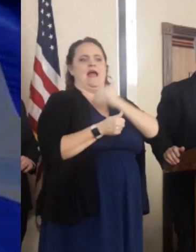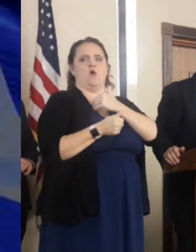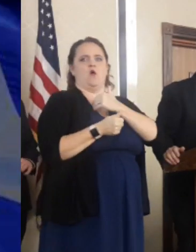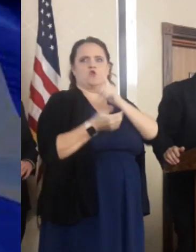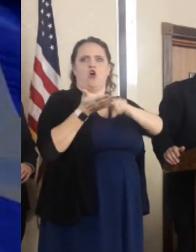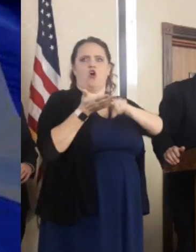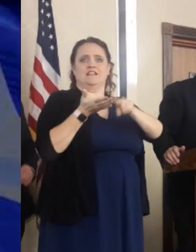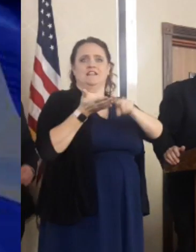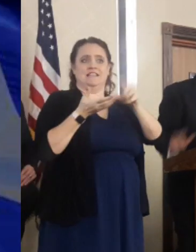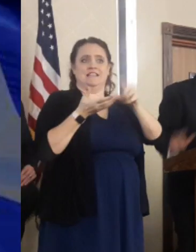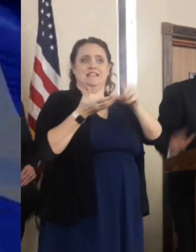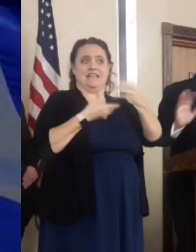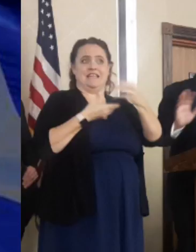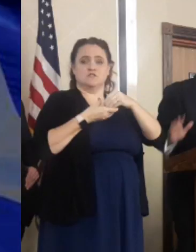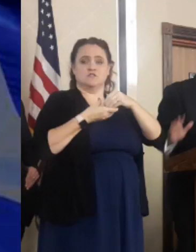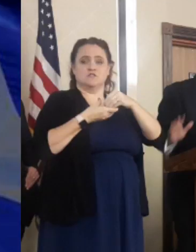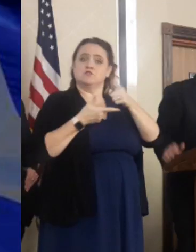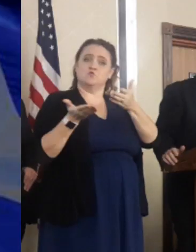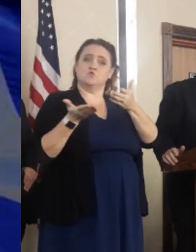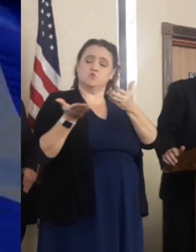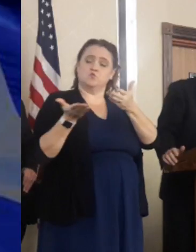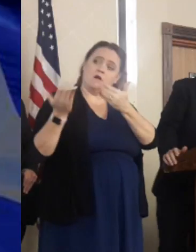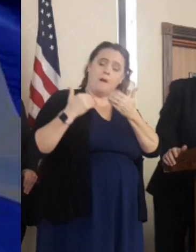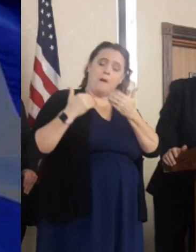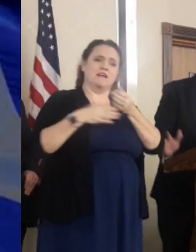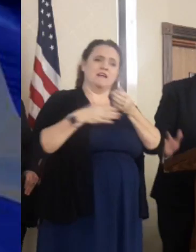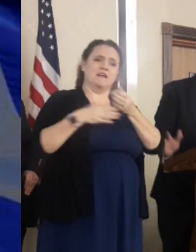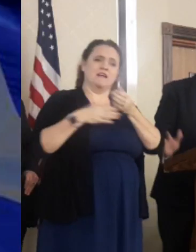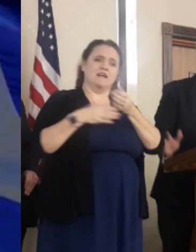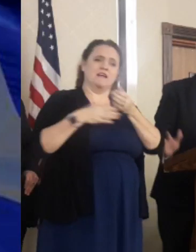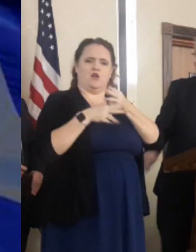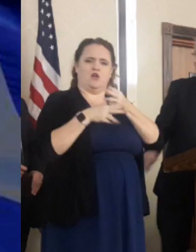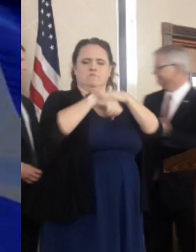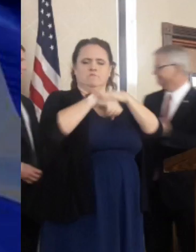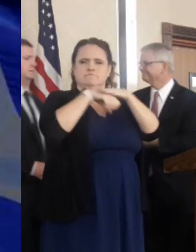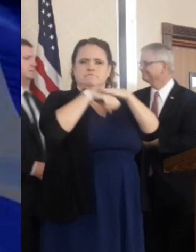give you a quick overview of where we stand right now and how it's going.